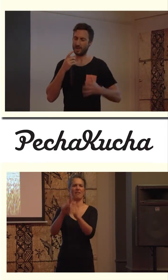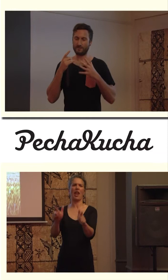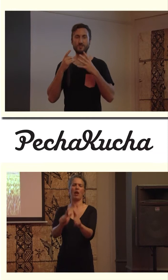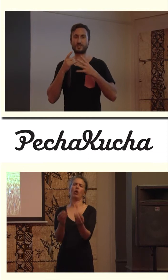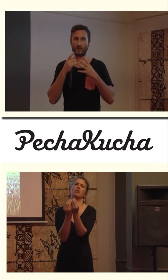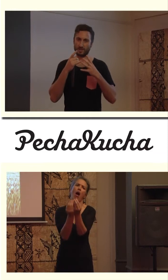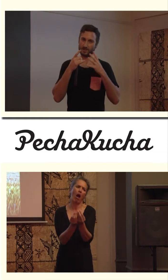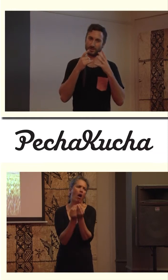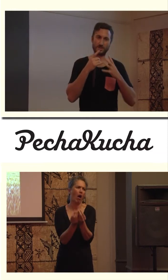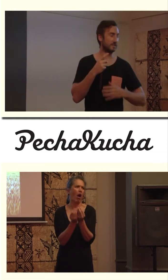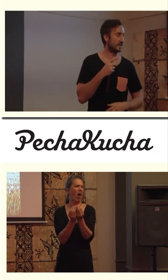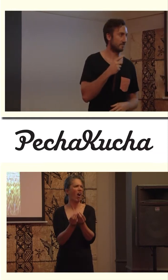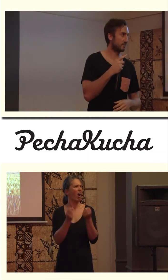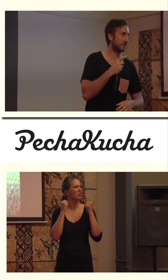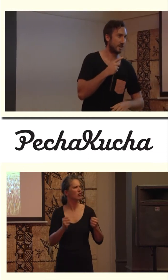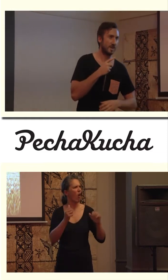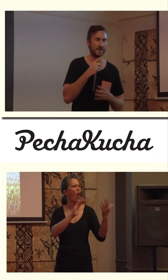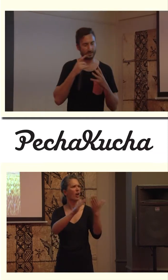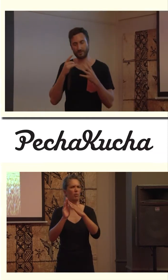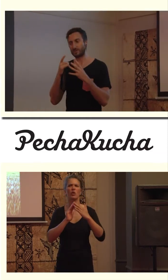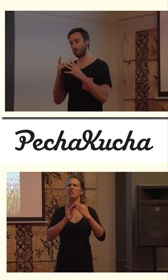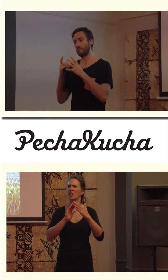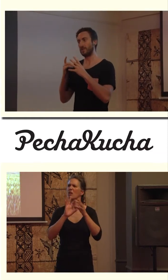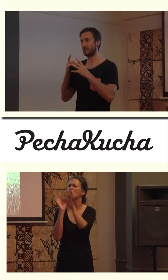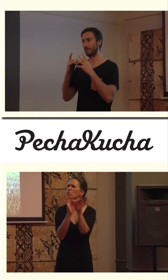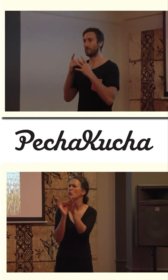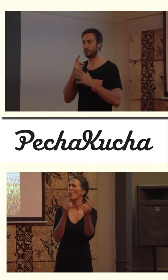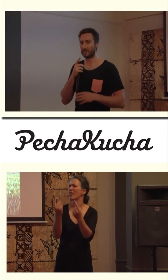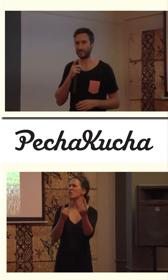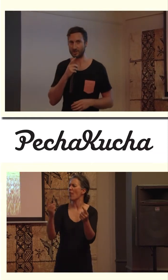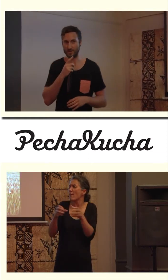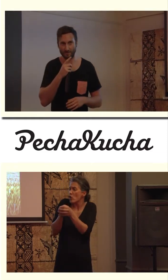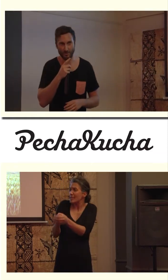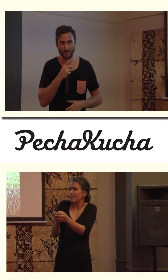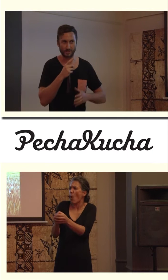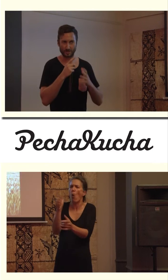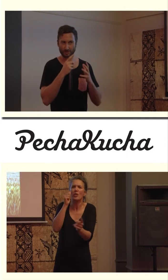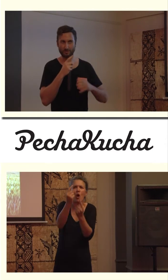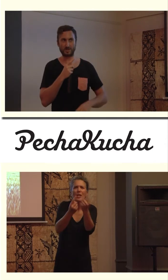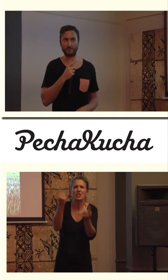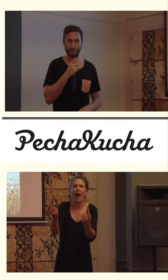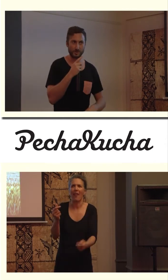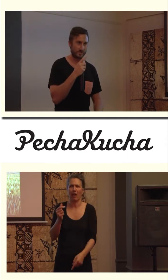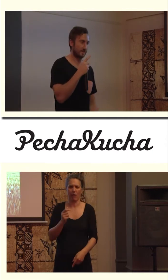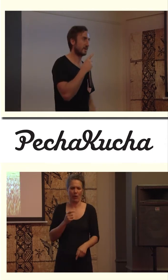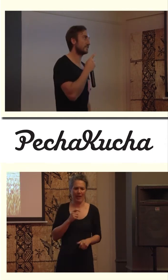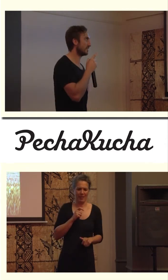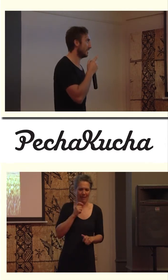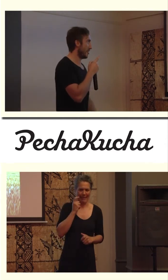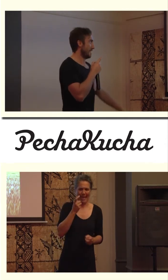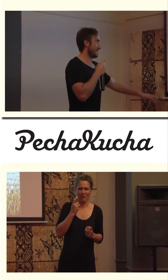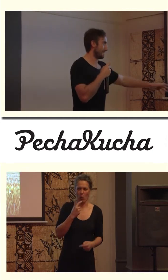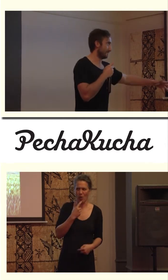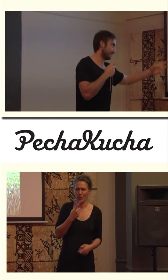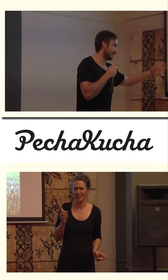special, very tight. Community. It's a very small community, so a lot of people actually know everyone, so you got to really be careful of what you say about each